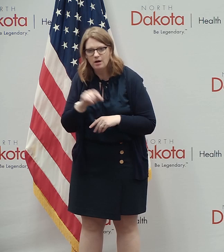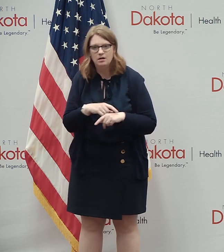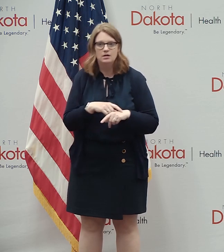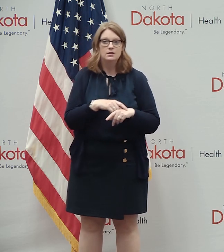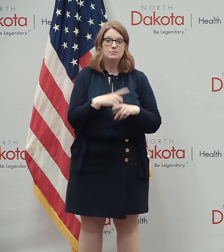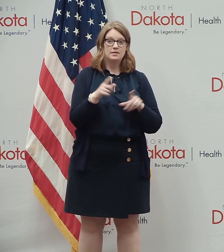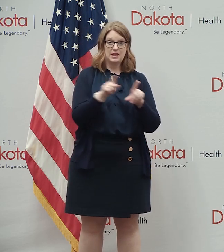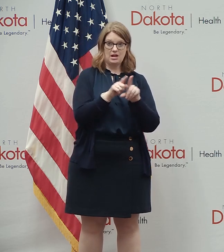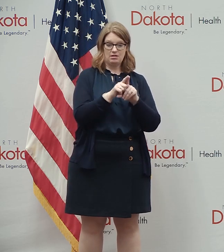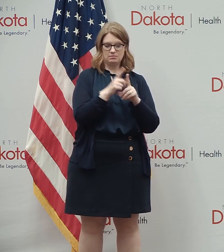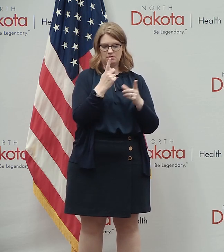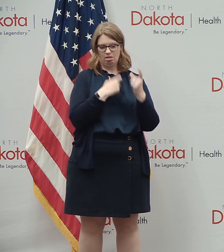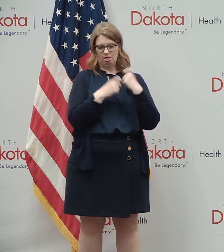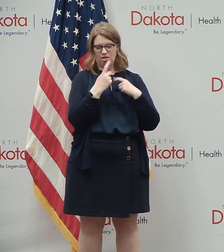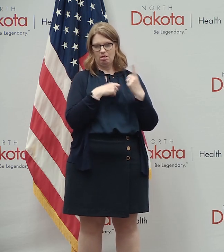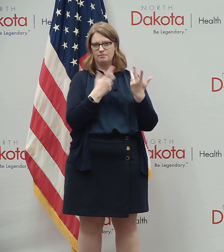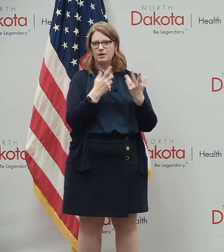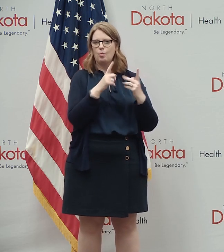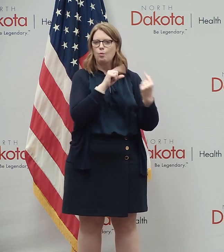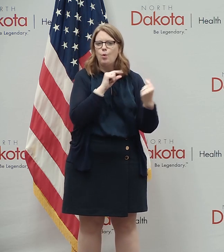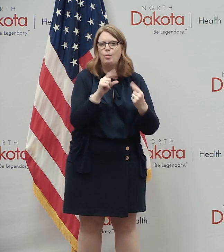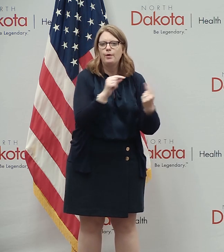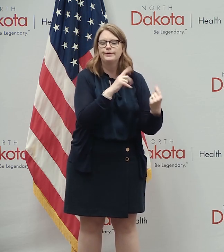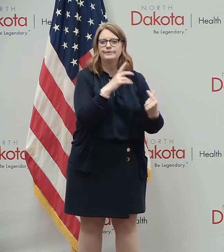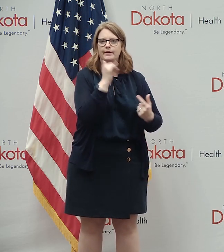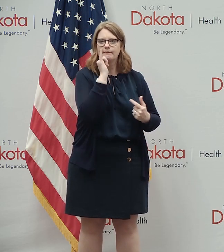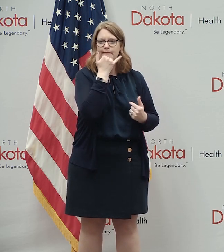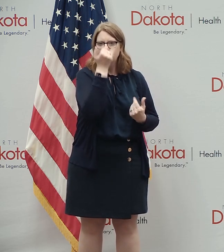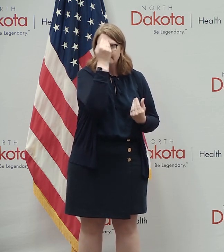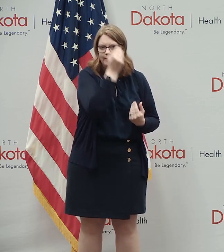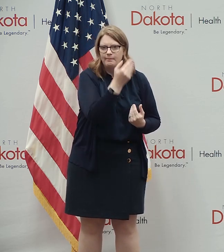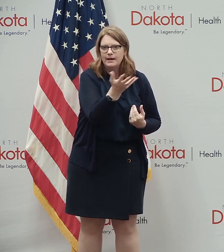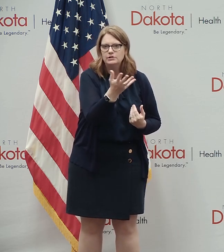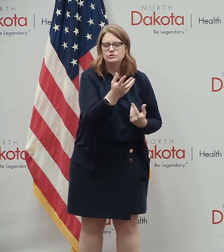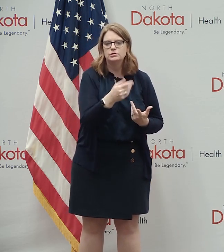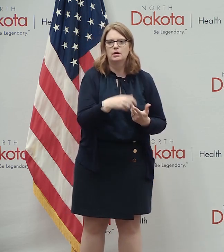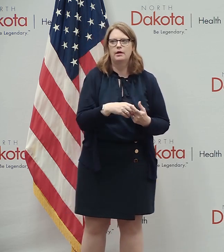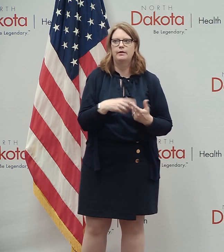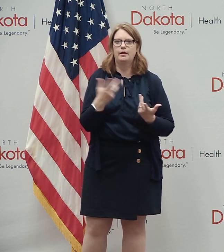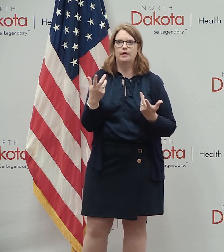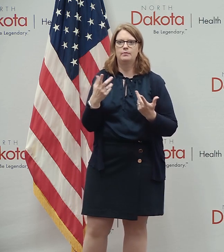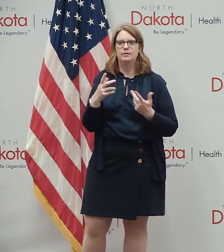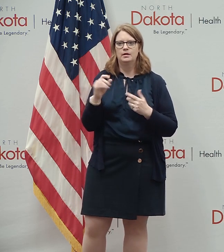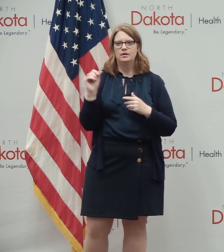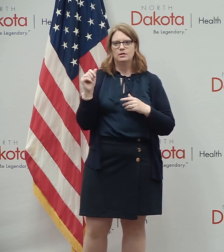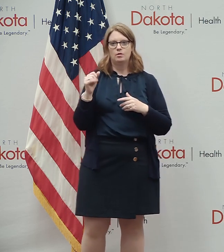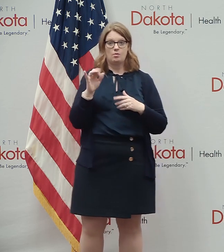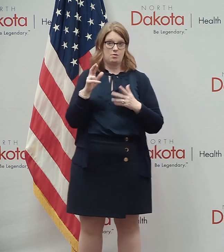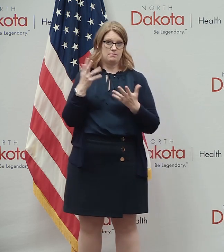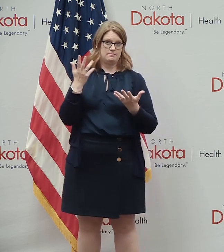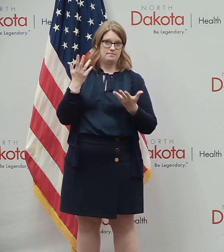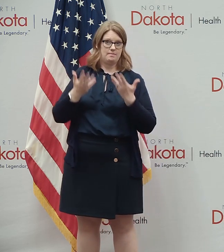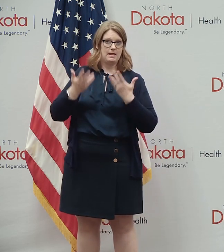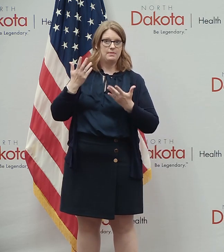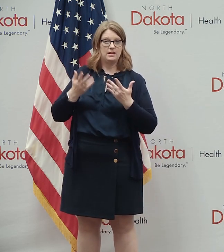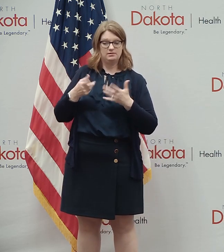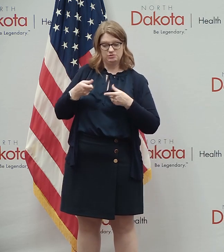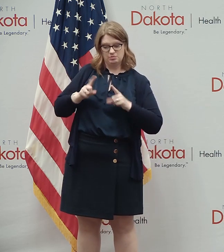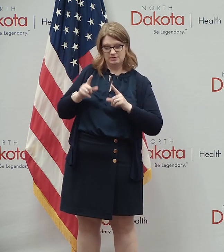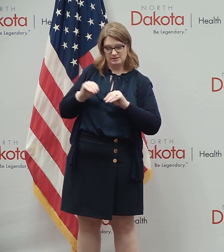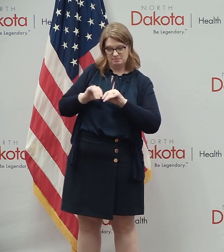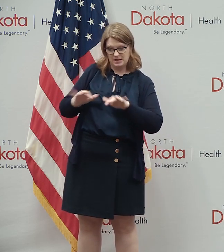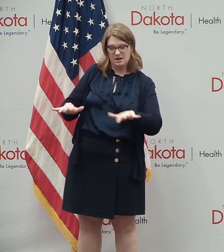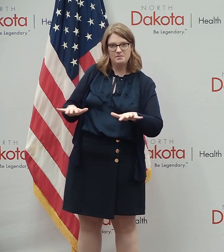about rumors, misinformation that someone may have read online, or interacting with individuals who during this